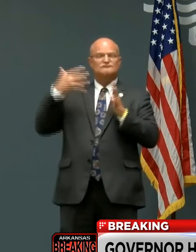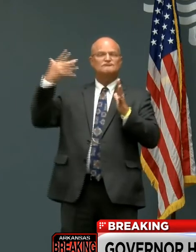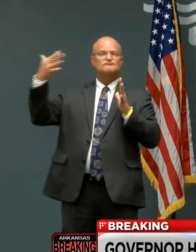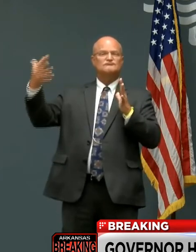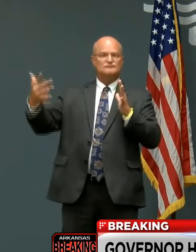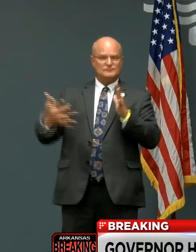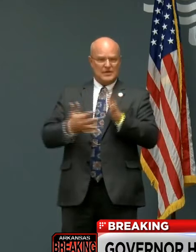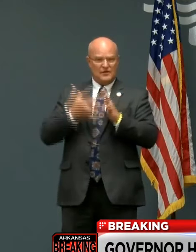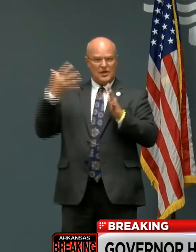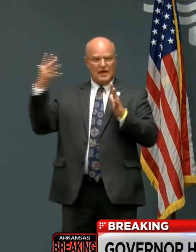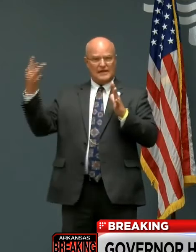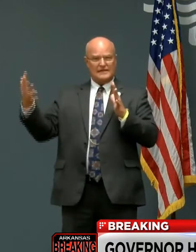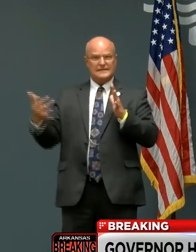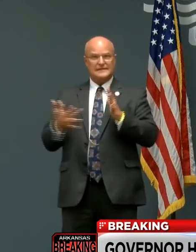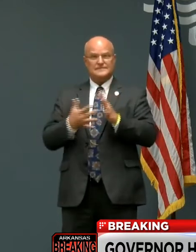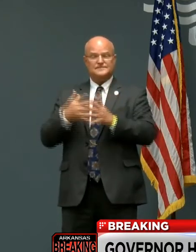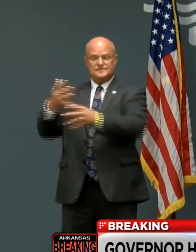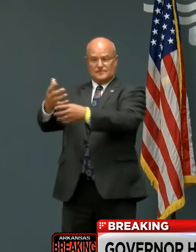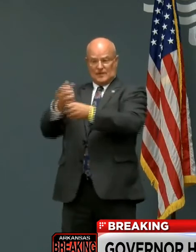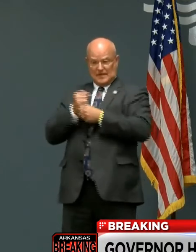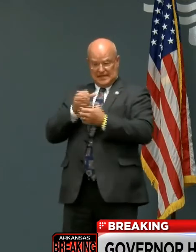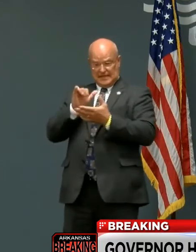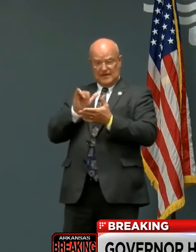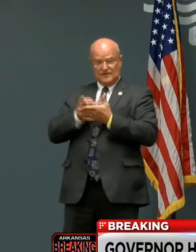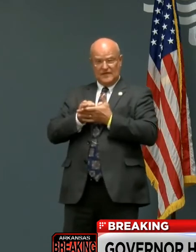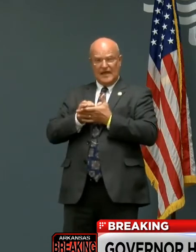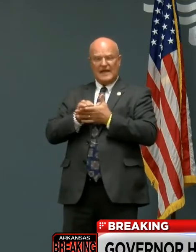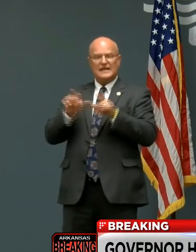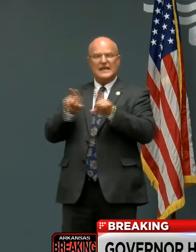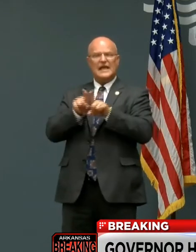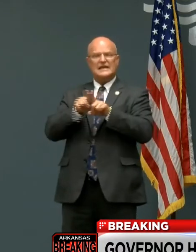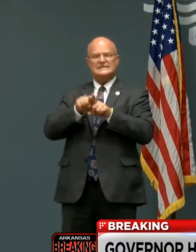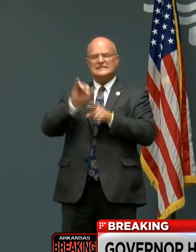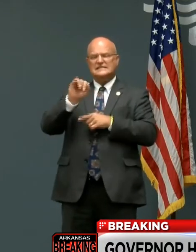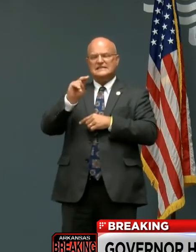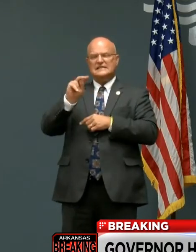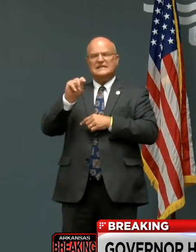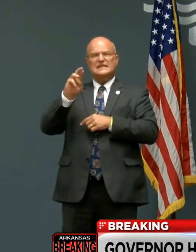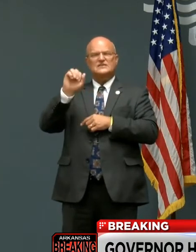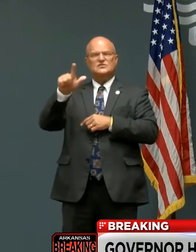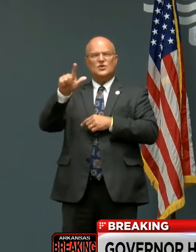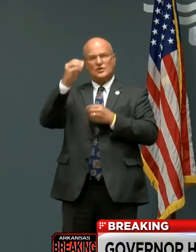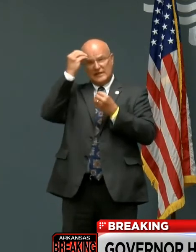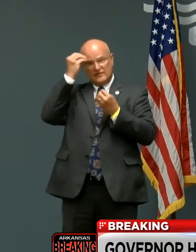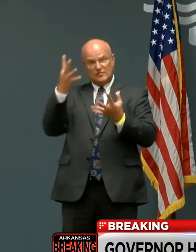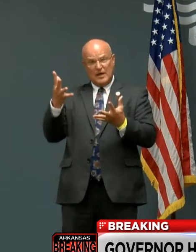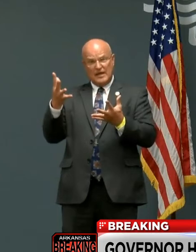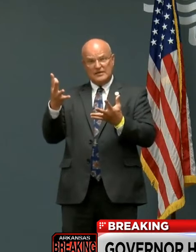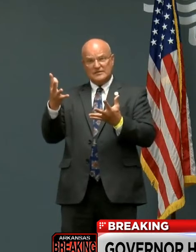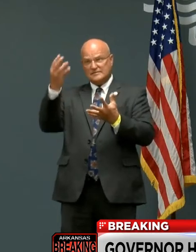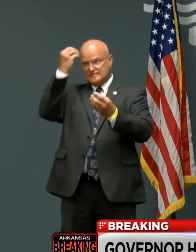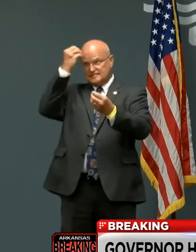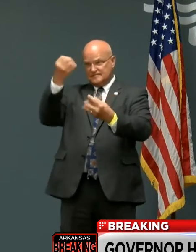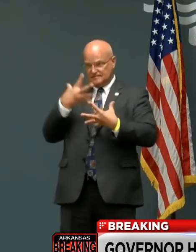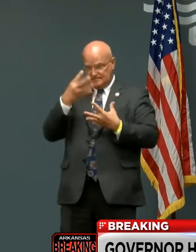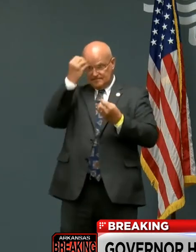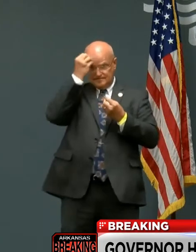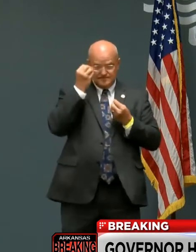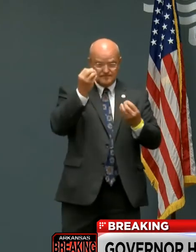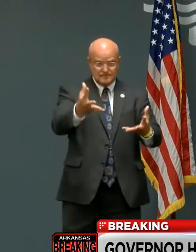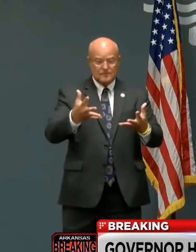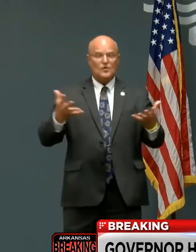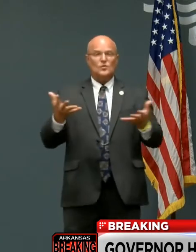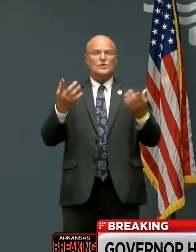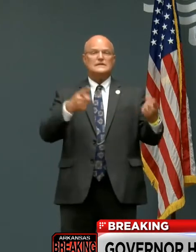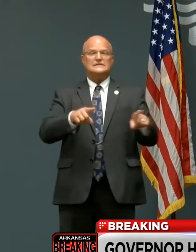periodically. I receive that as internal information, really, to give us their views on what